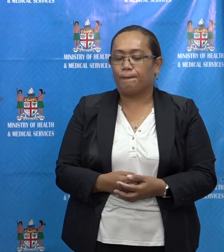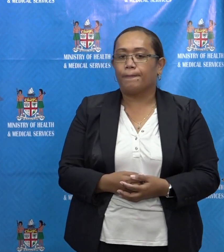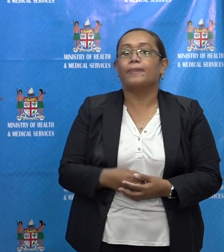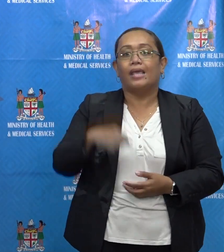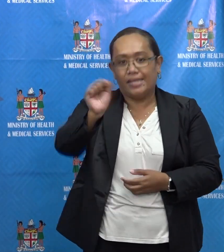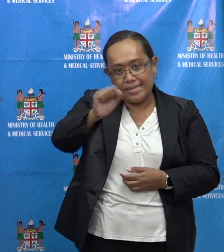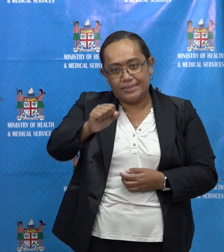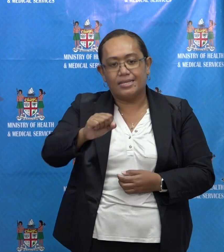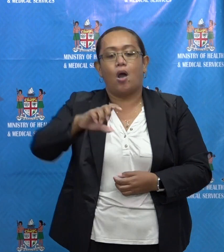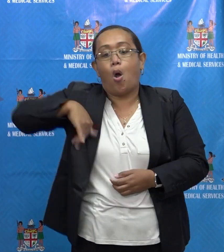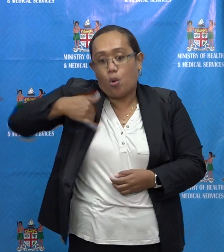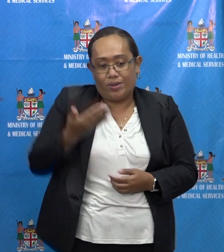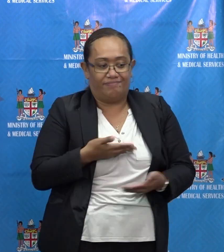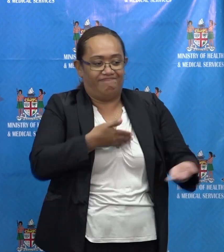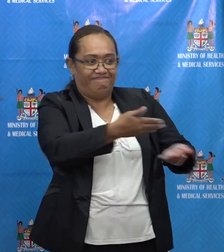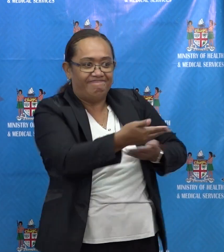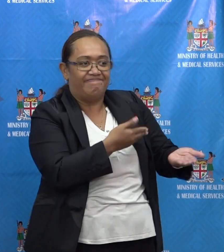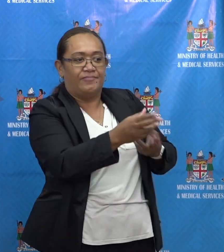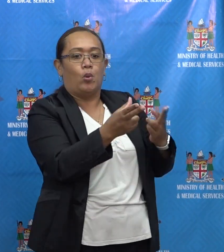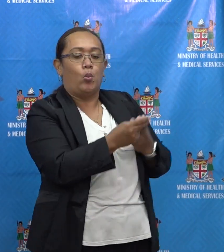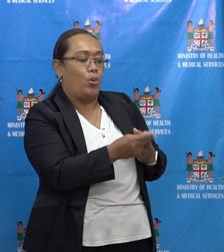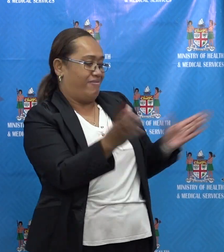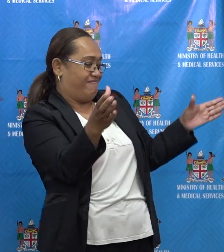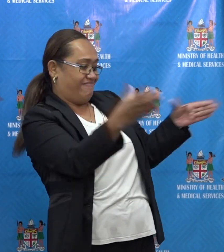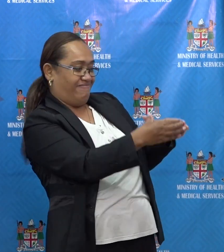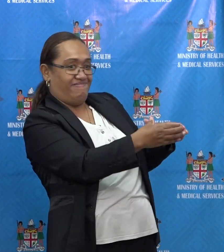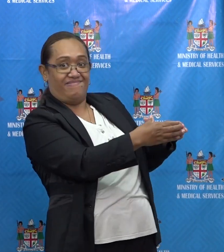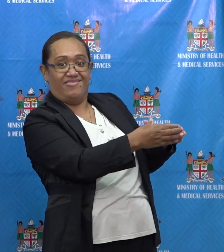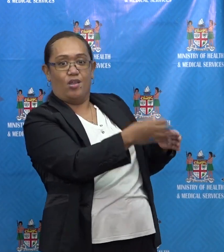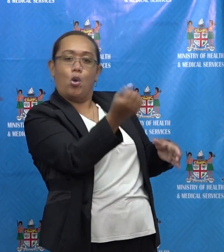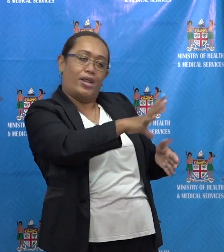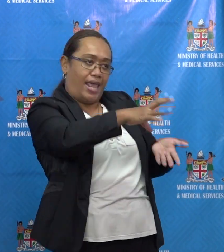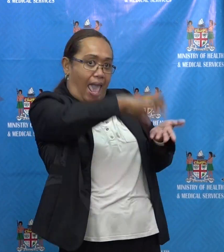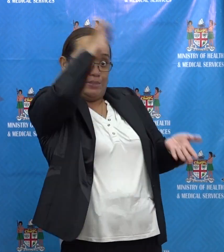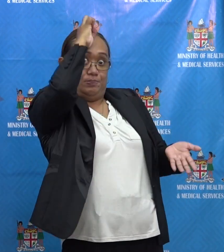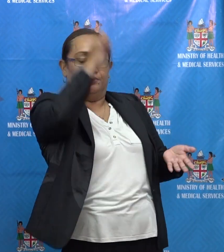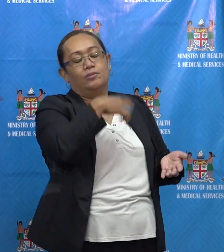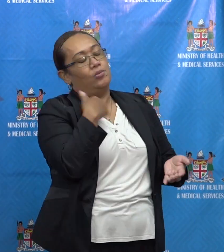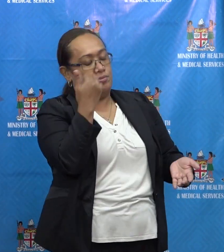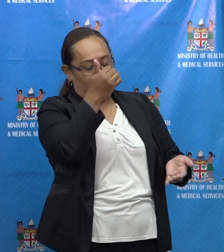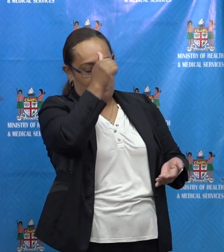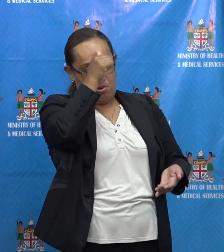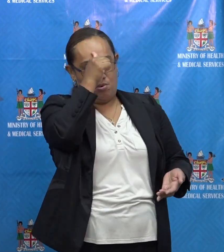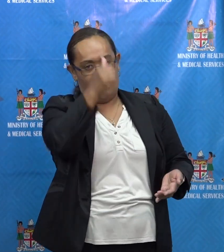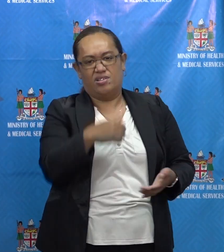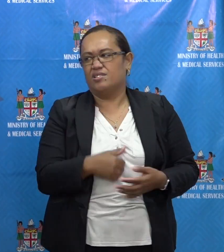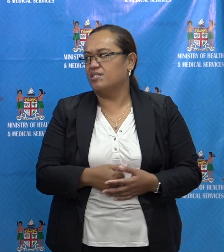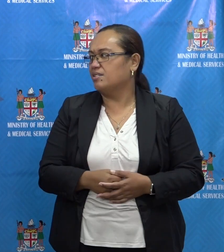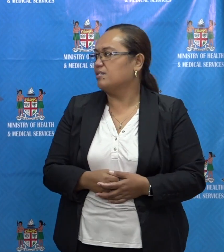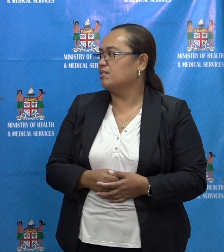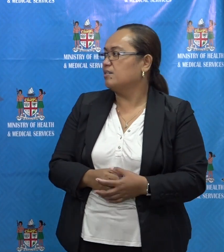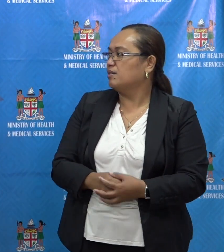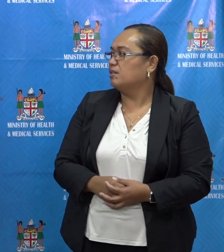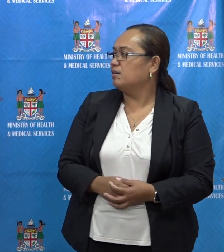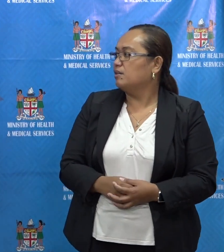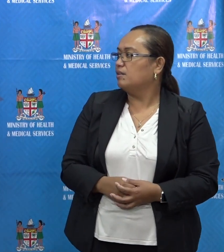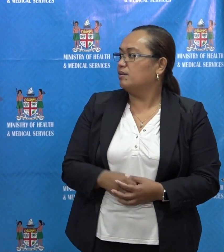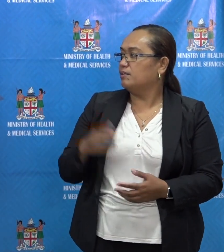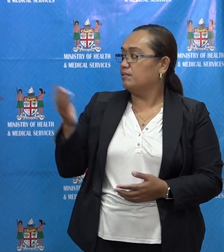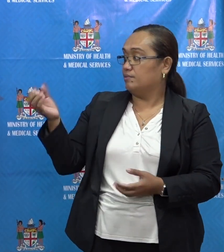experts to, to discuss this particular issue. I'll ask Rich, Akshay, if you